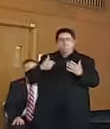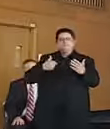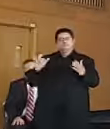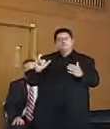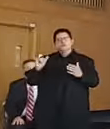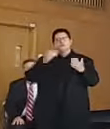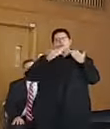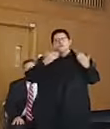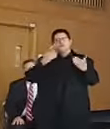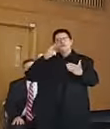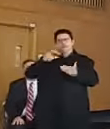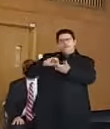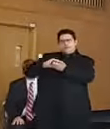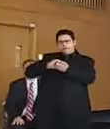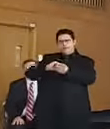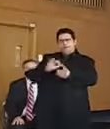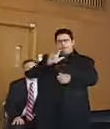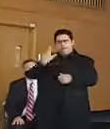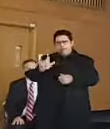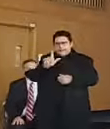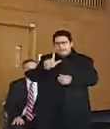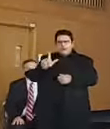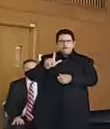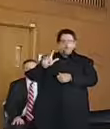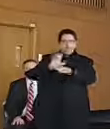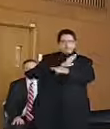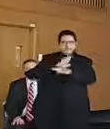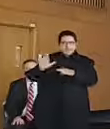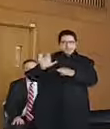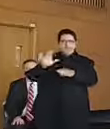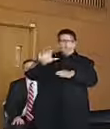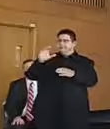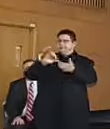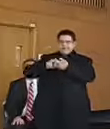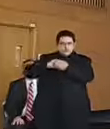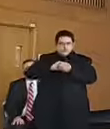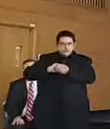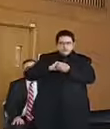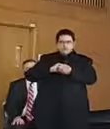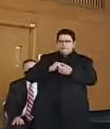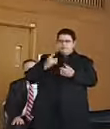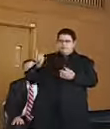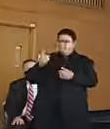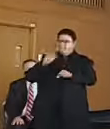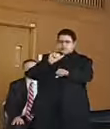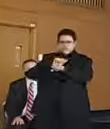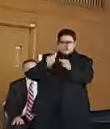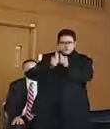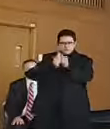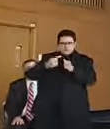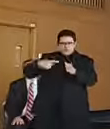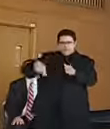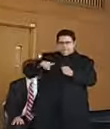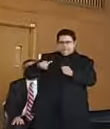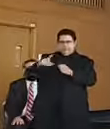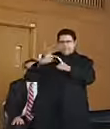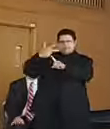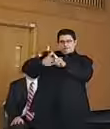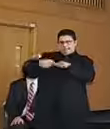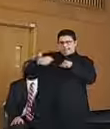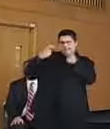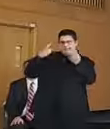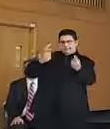partners like the library, our corporate partners, and our physicians, being someone who's worked with them for the past 3 months on